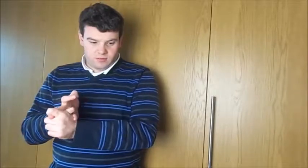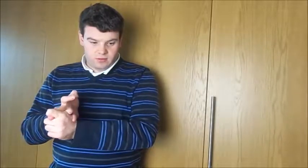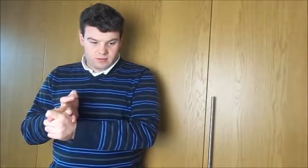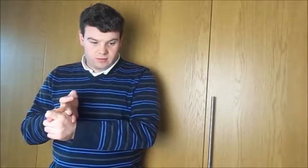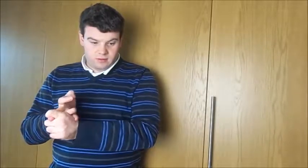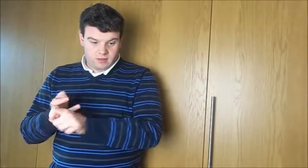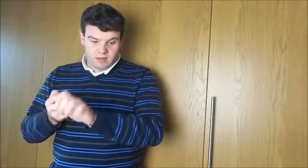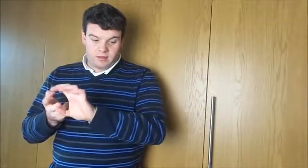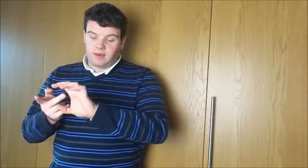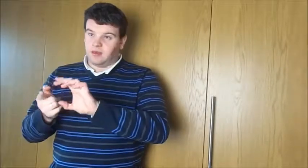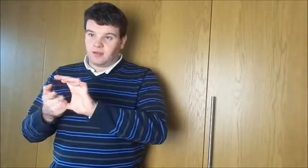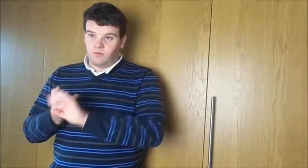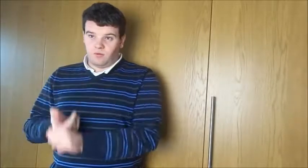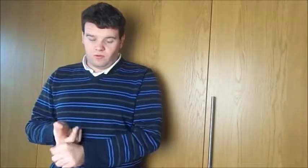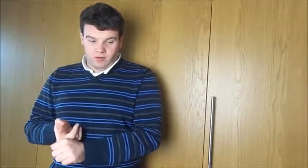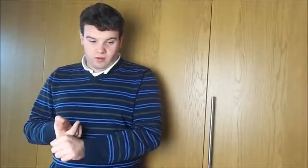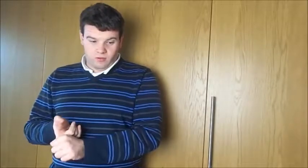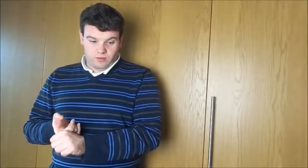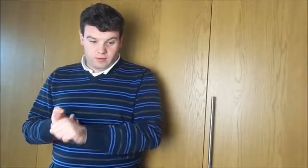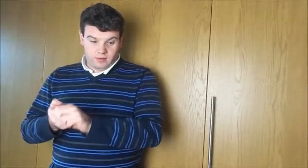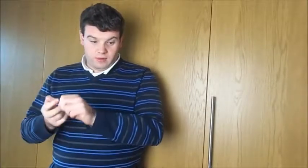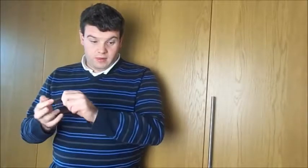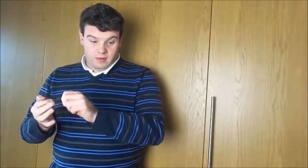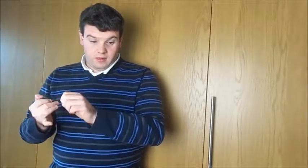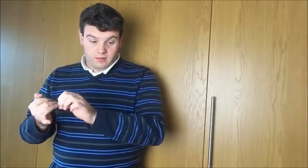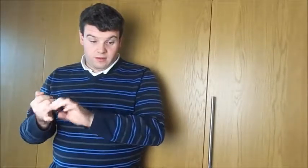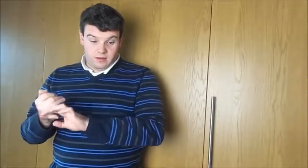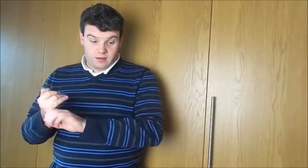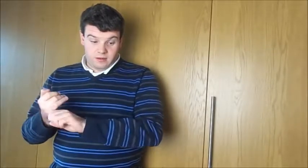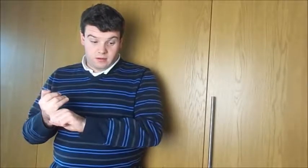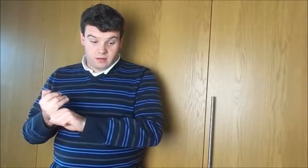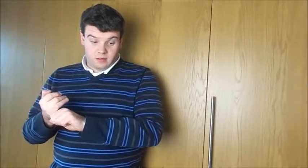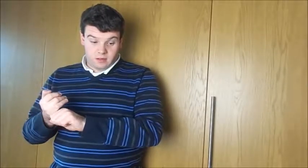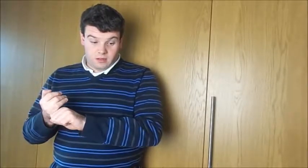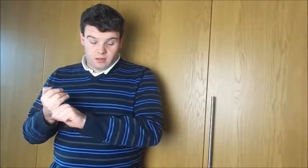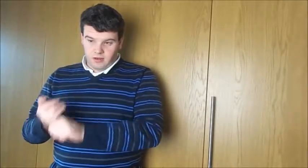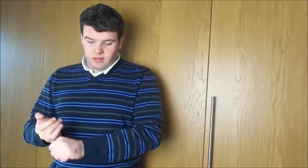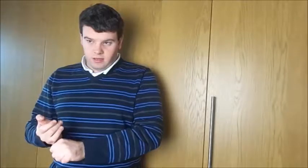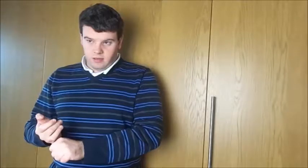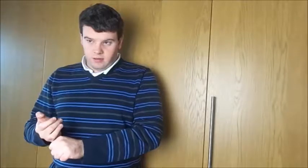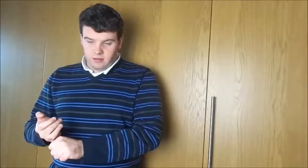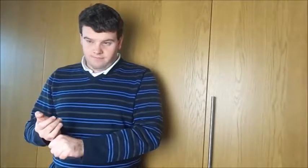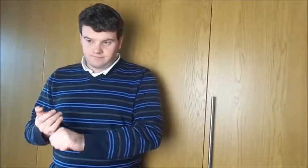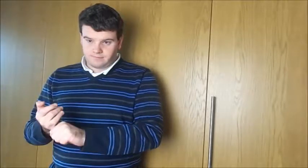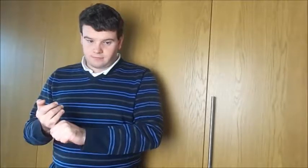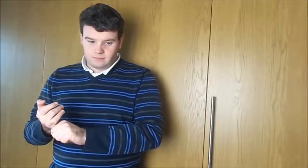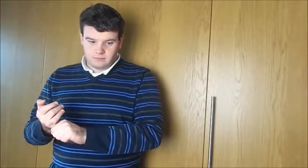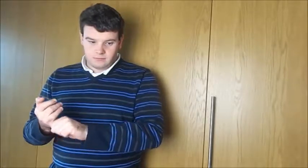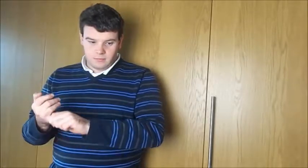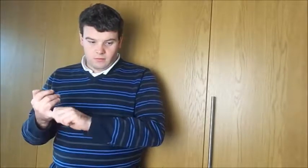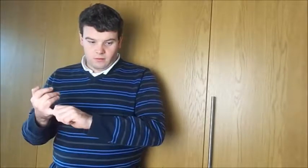Julian, then a stillborn child, then Ernest,